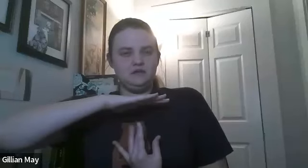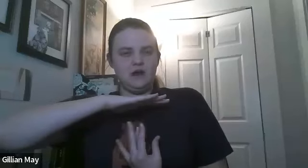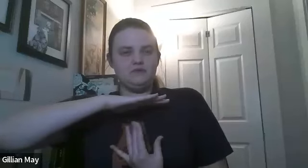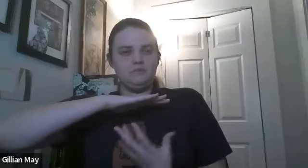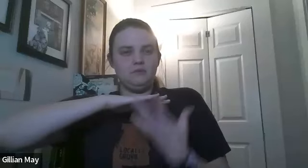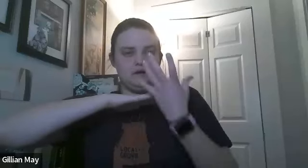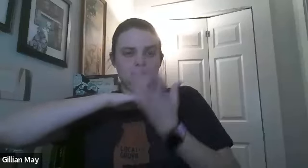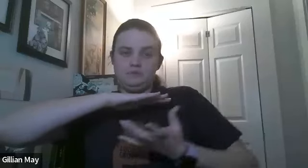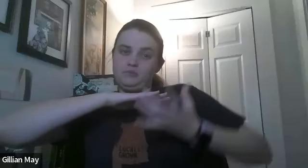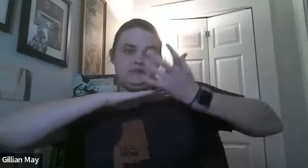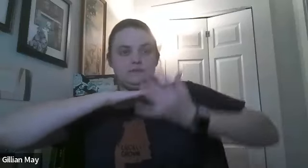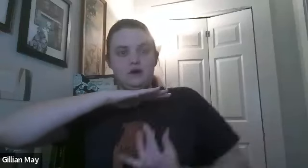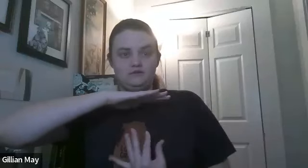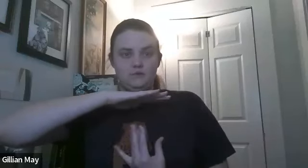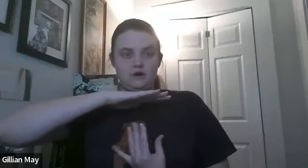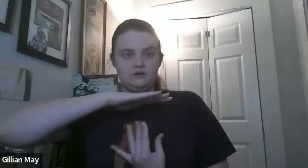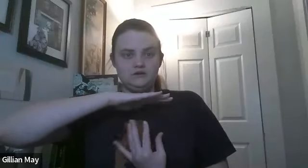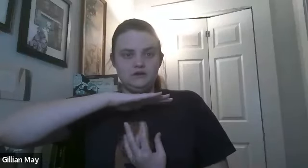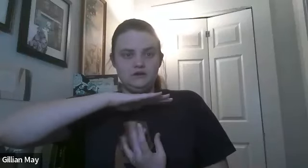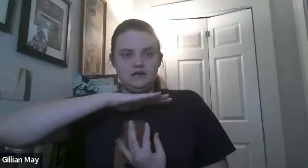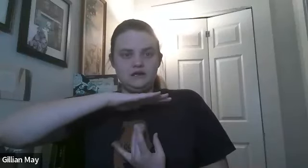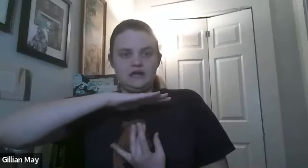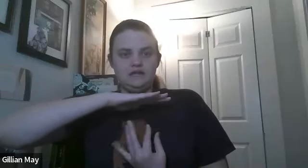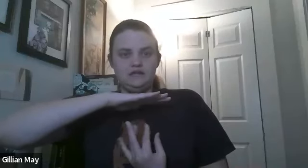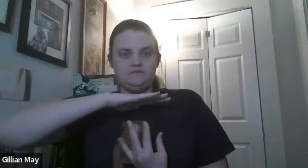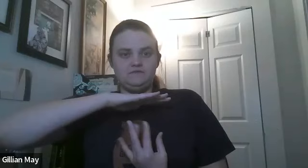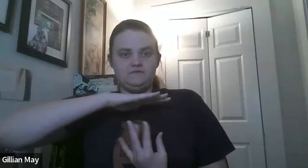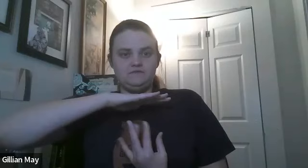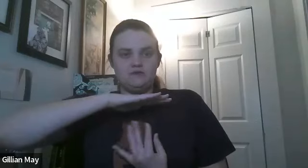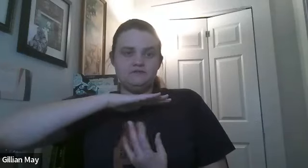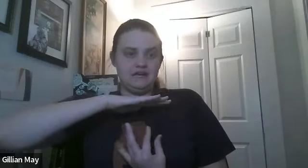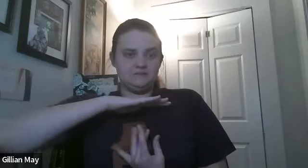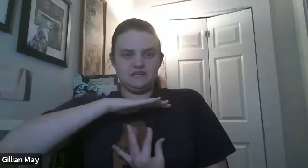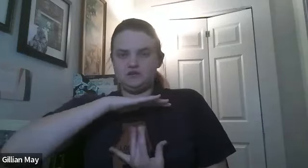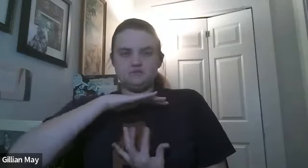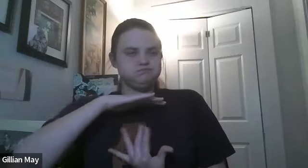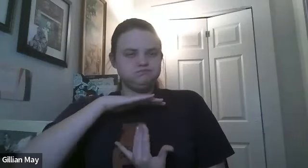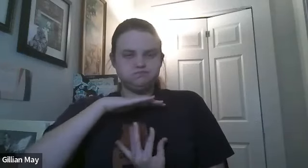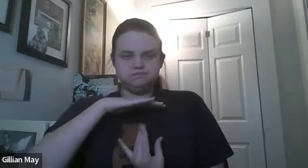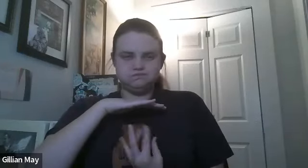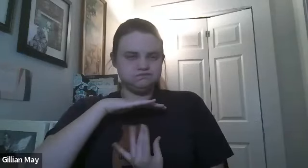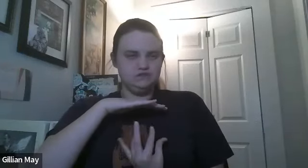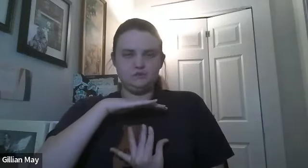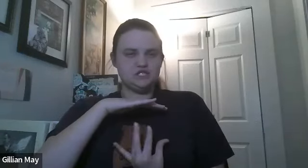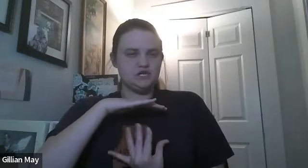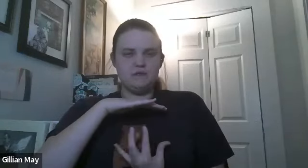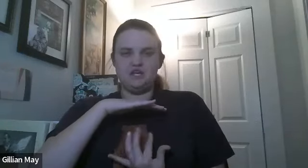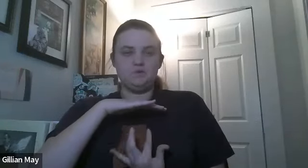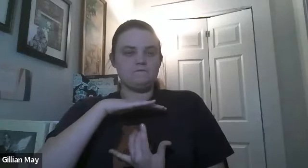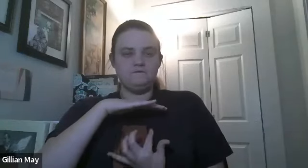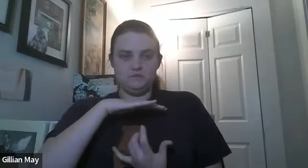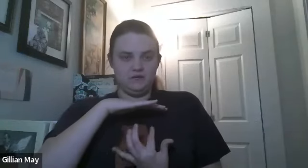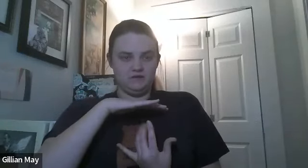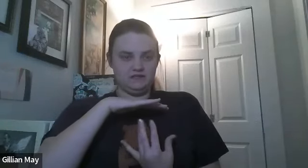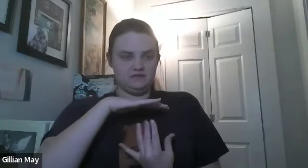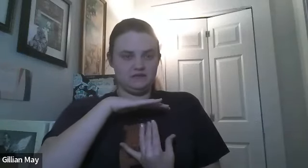have a boiling pot of water, and your fears are the flames. Like you were so mad, you were fuming on the inside.